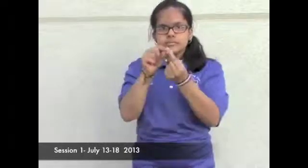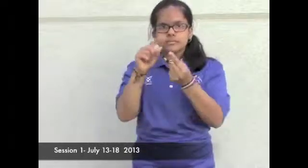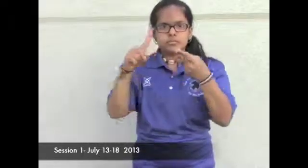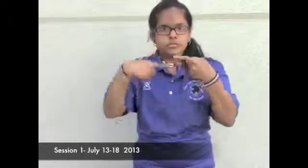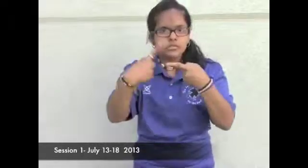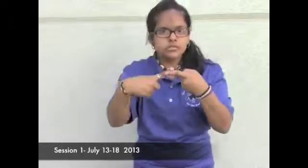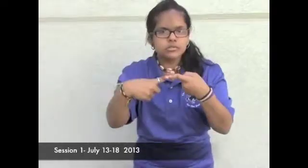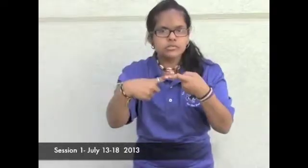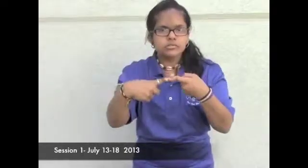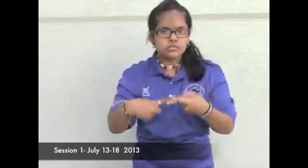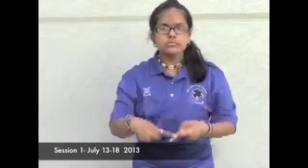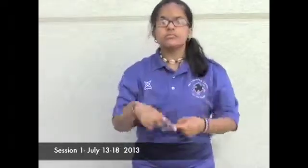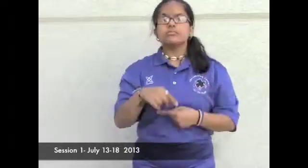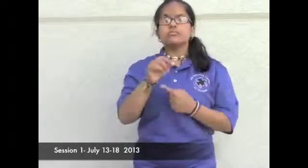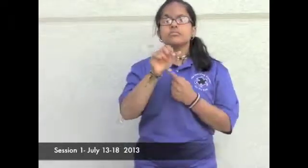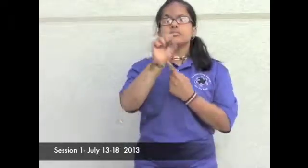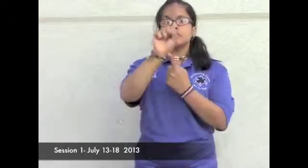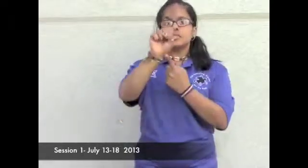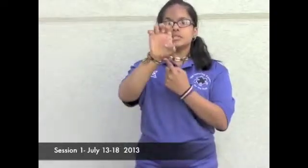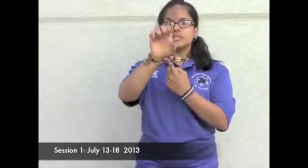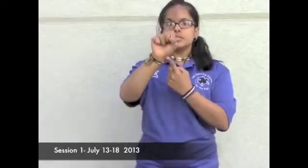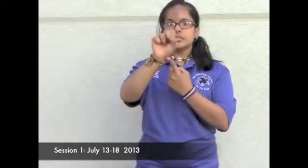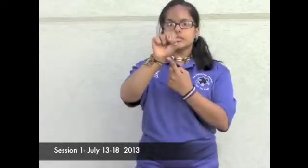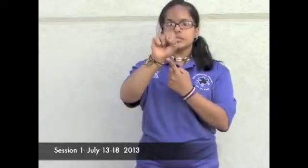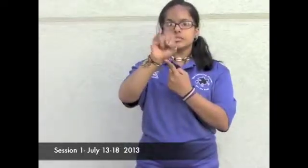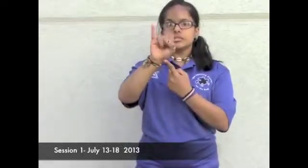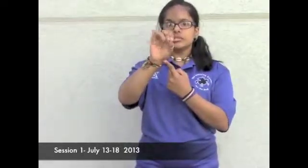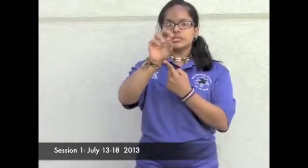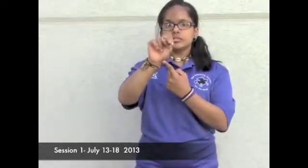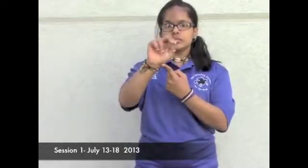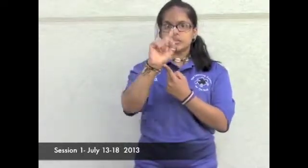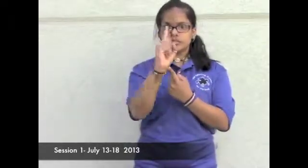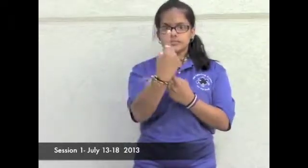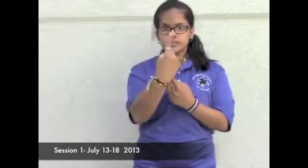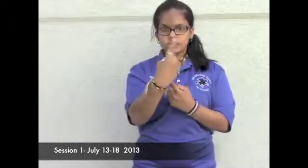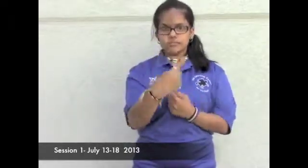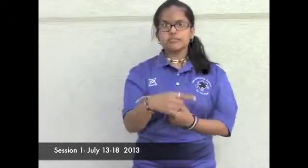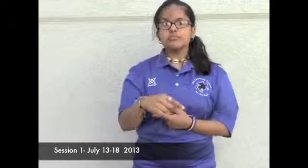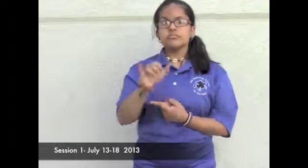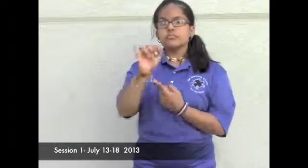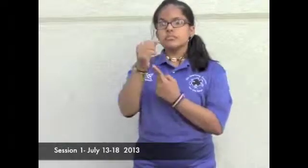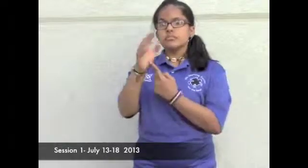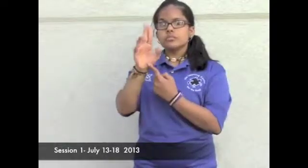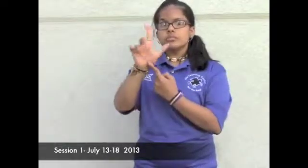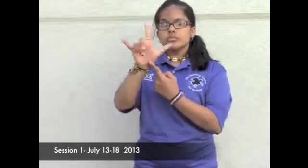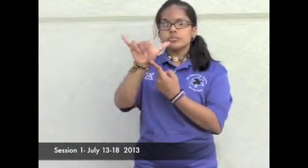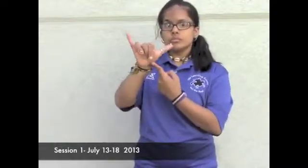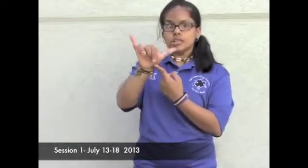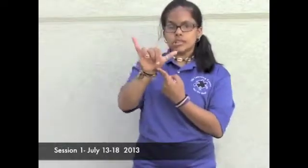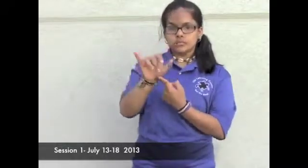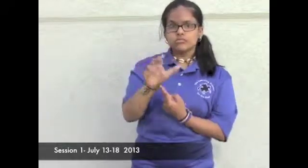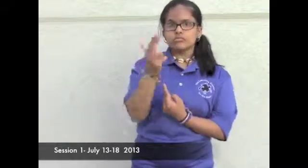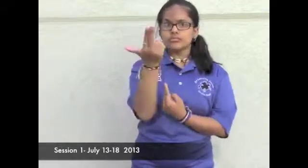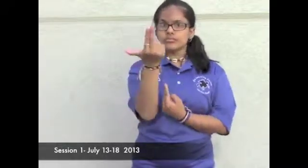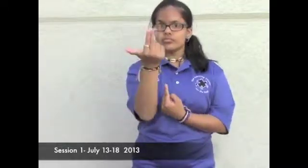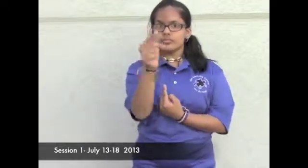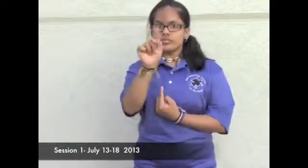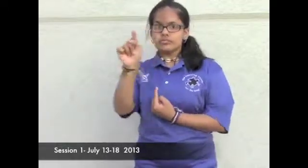And there are 2 different sessions that you can go to the camp. The first session is July 13th